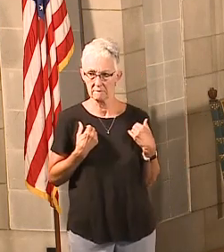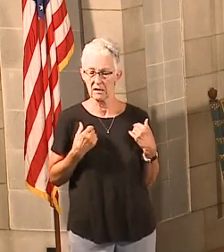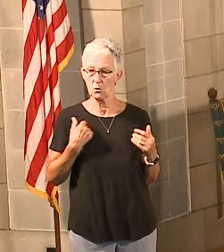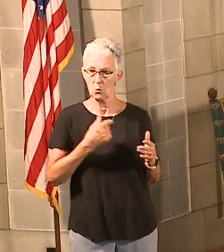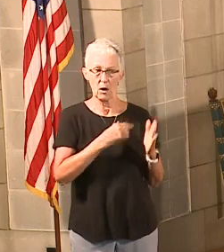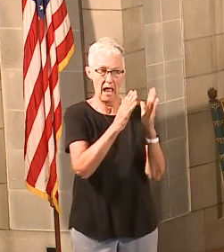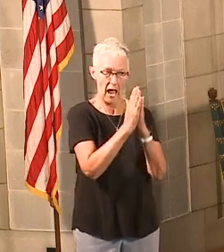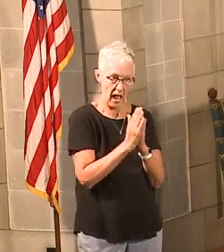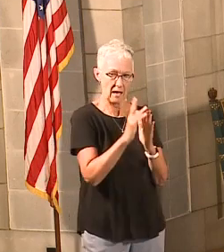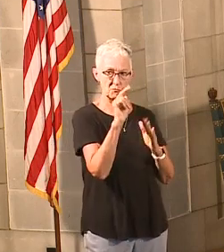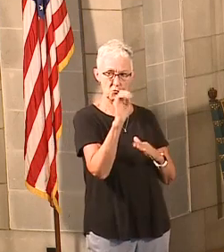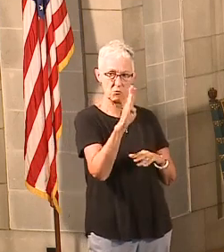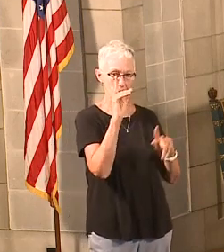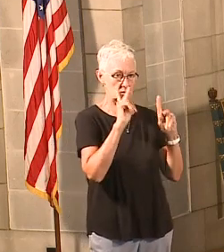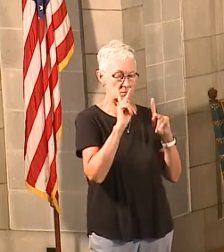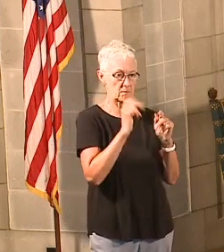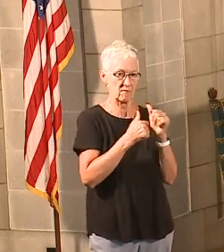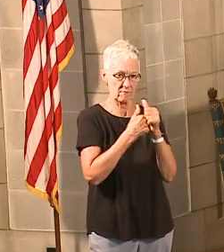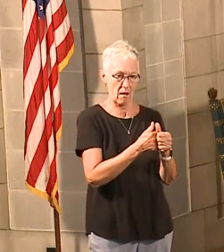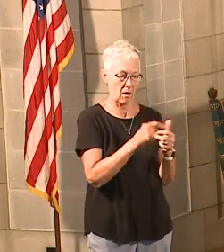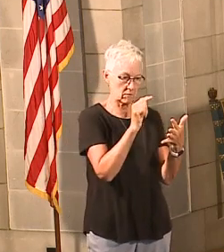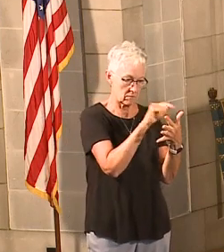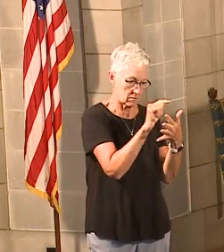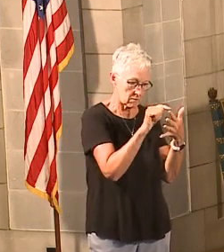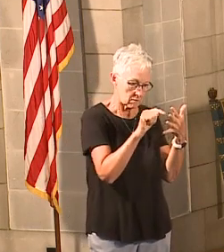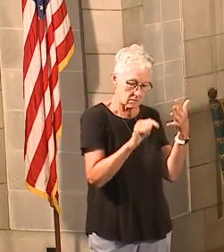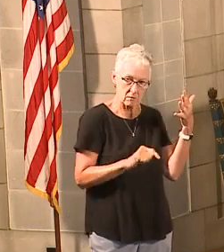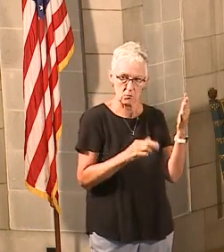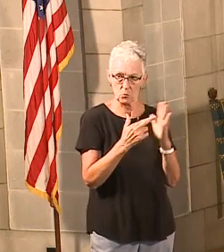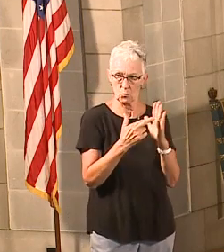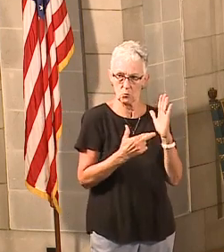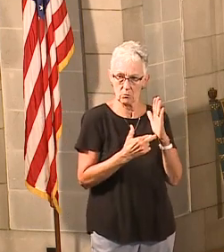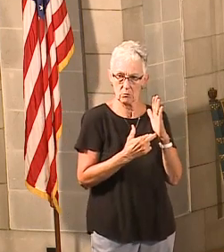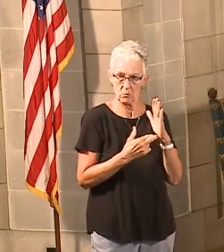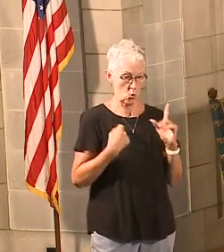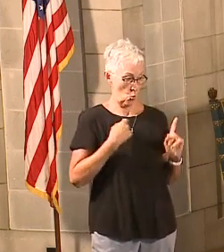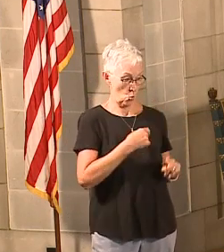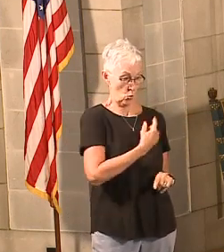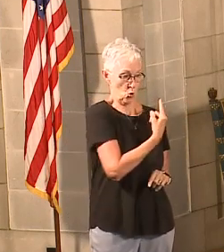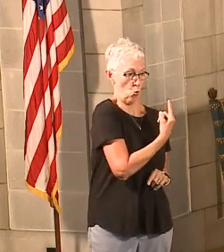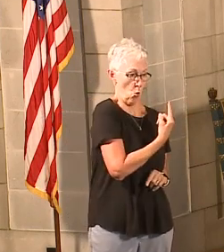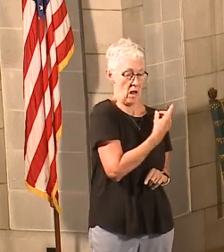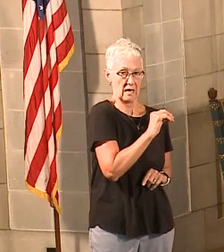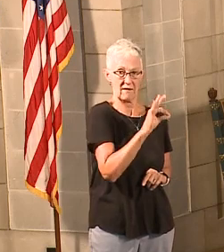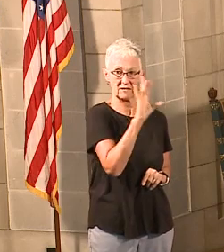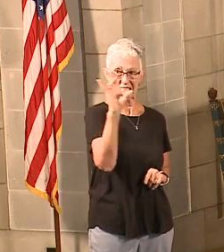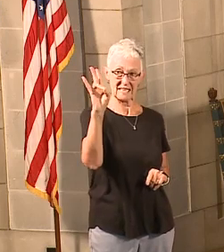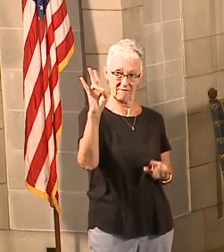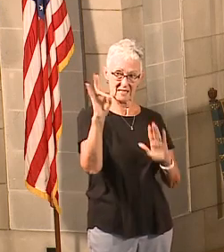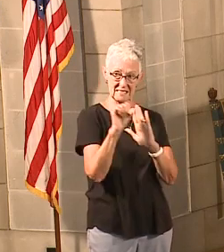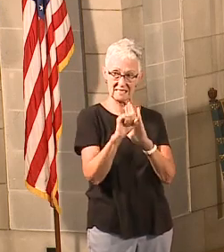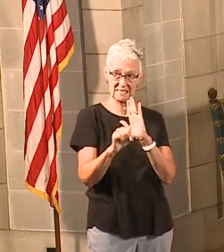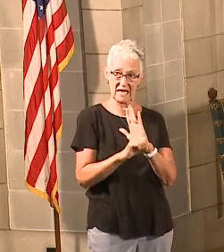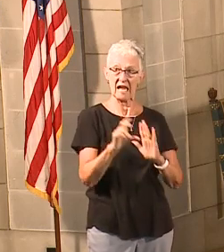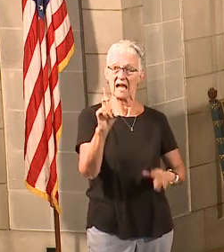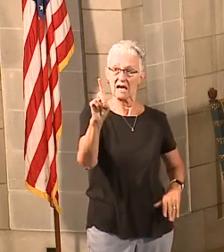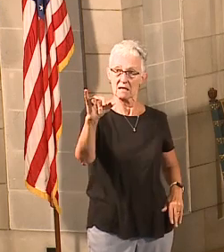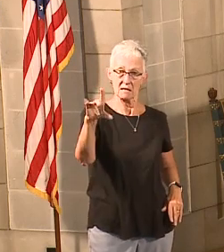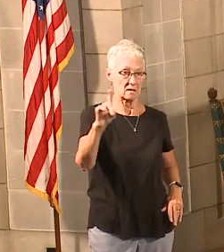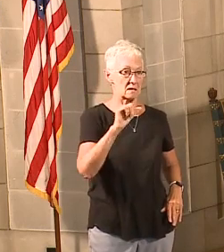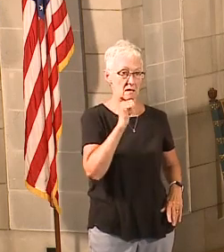have. So I might point out that we were one of 7 states that didn't issue a stay-at-home order or a shelter-in-place